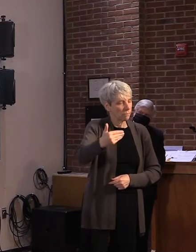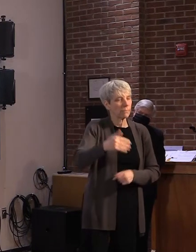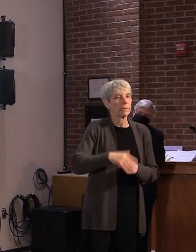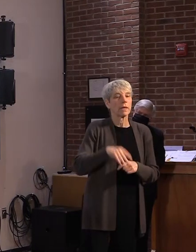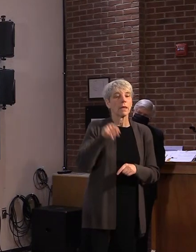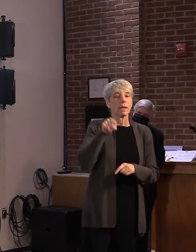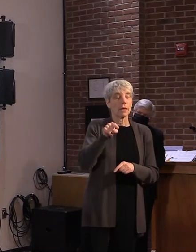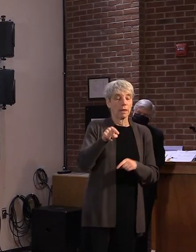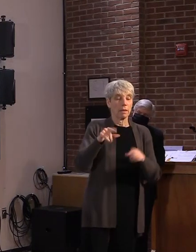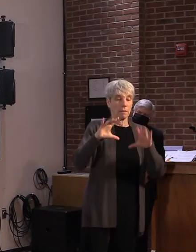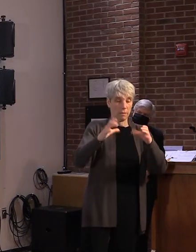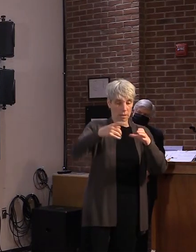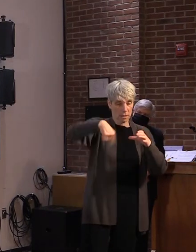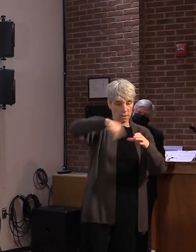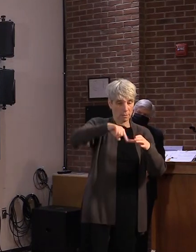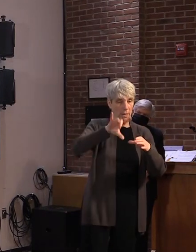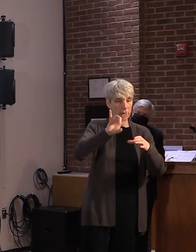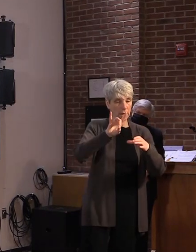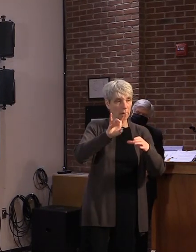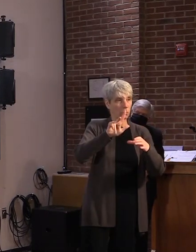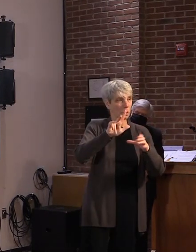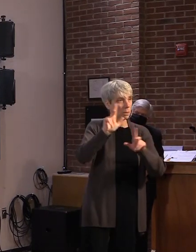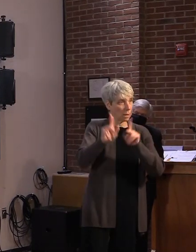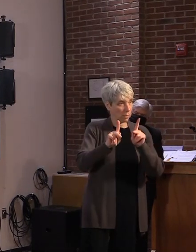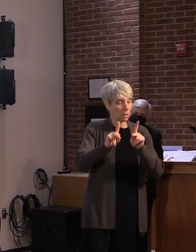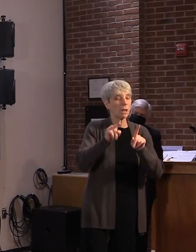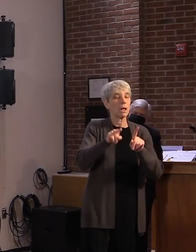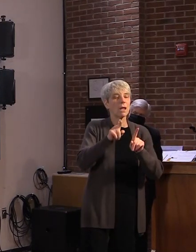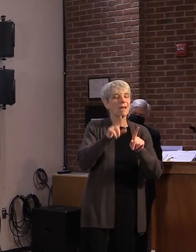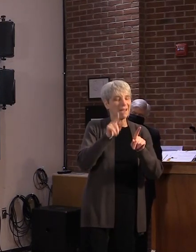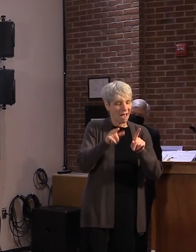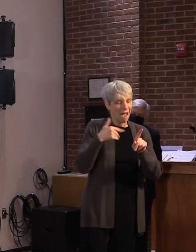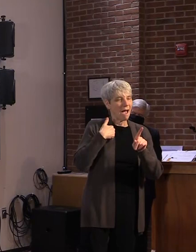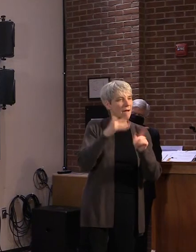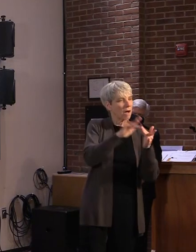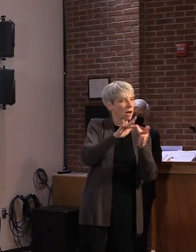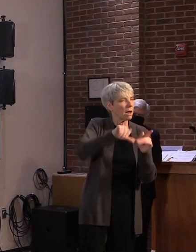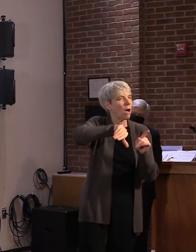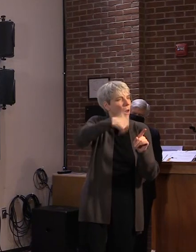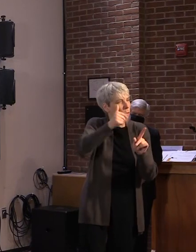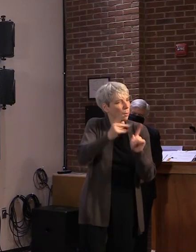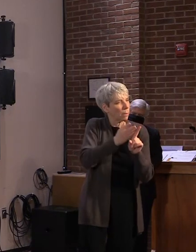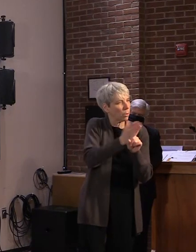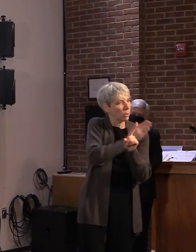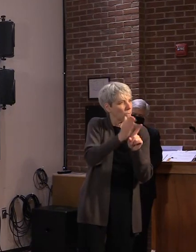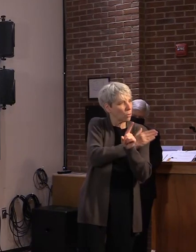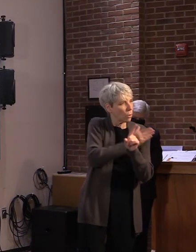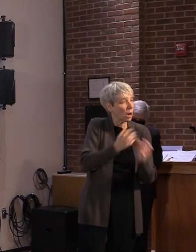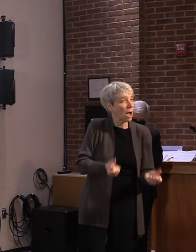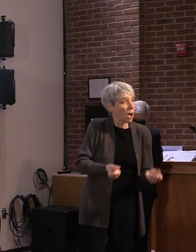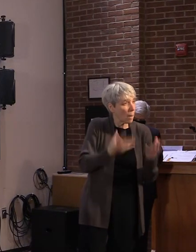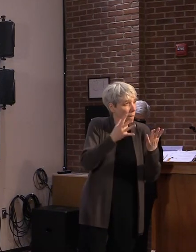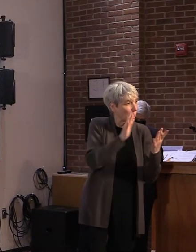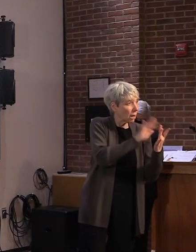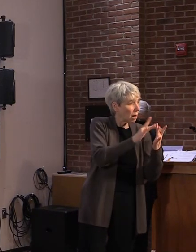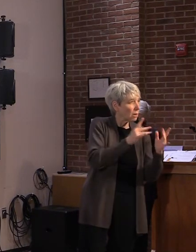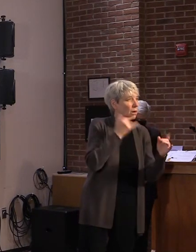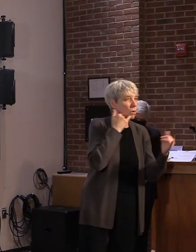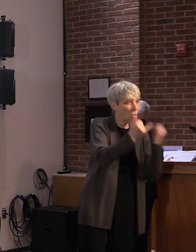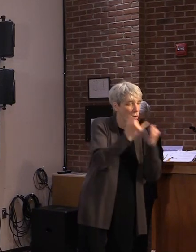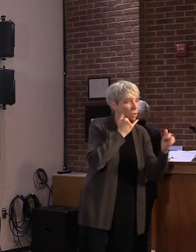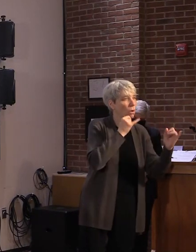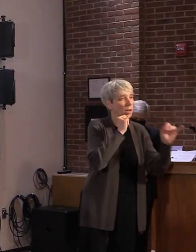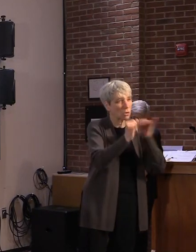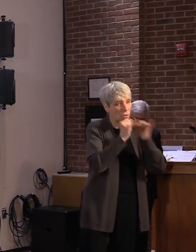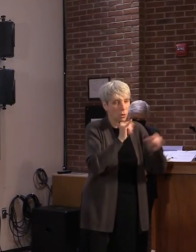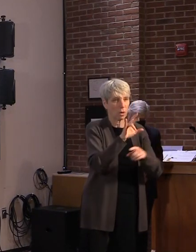about the same as the number of cases at 78. And I think that's all you